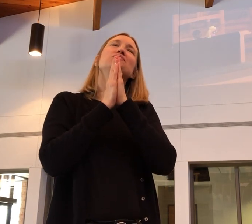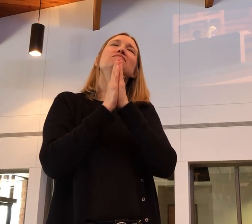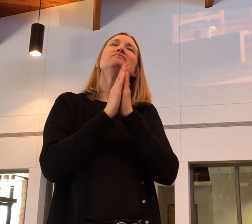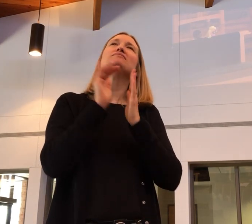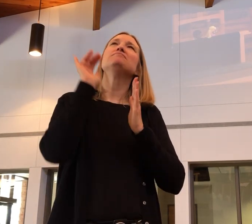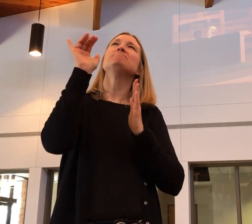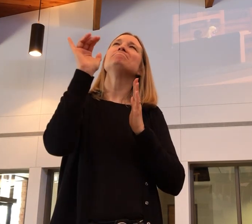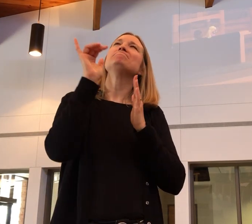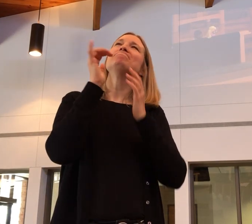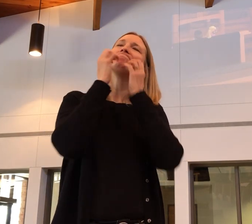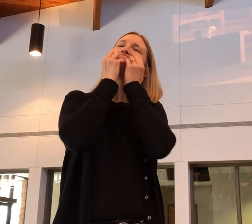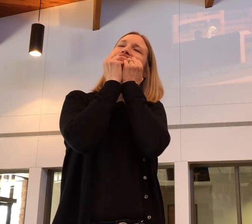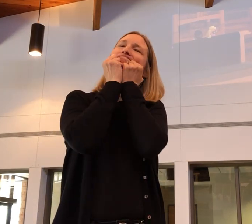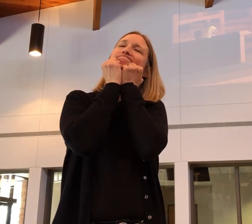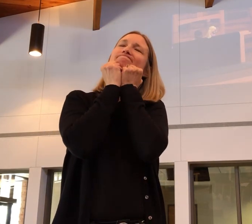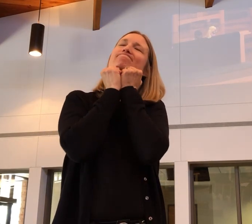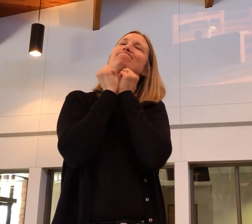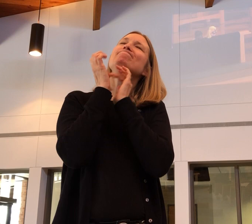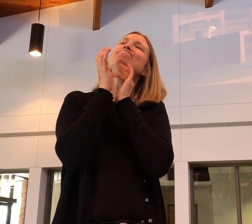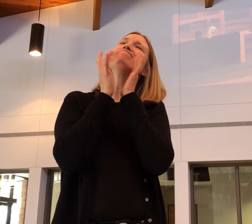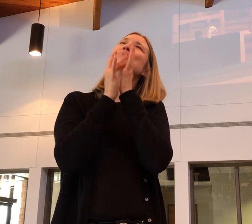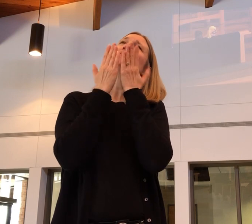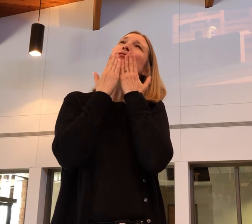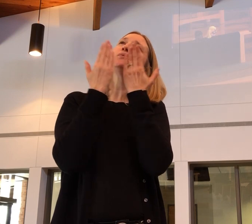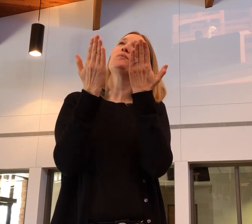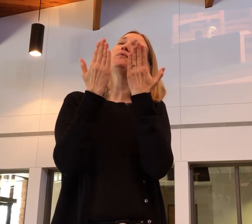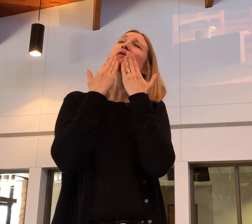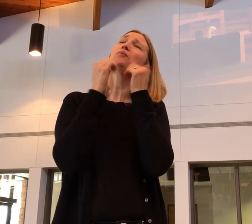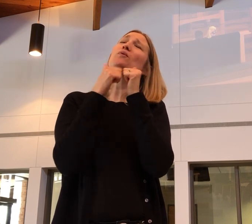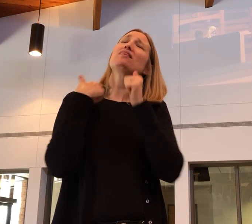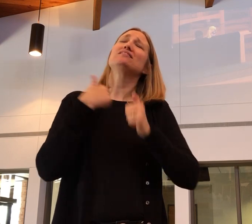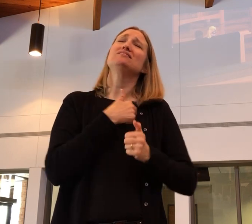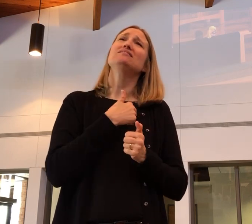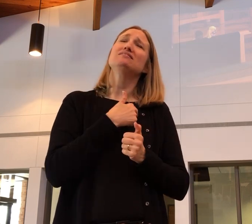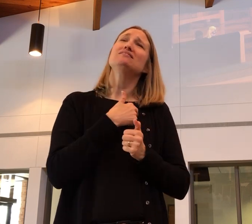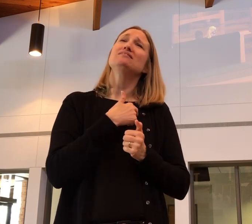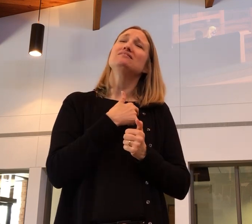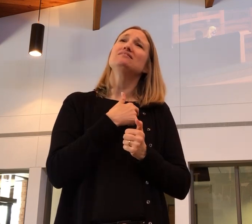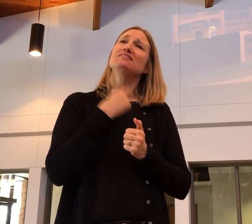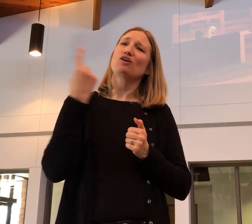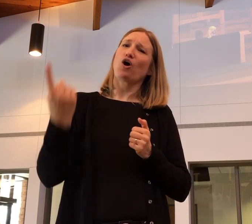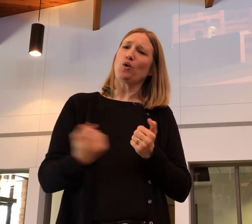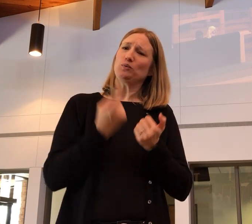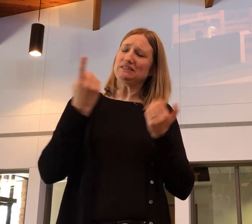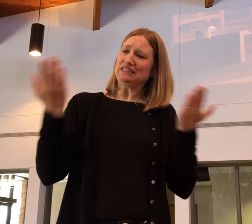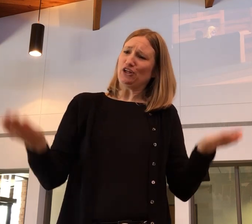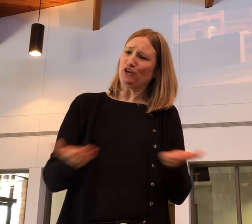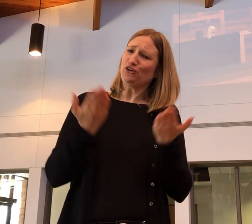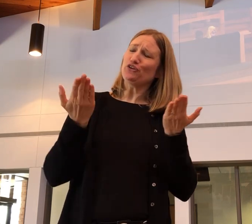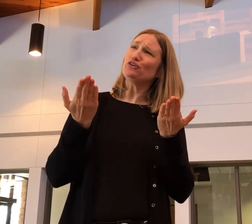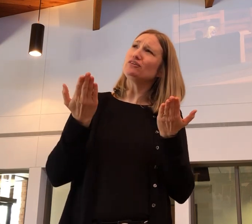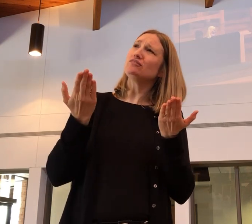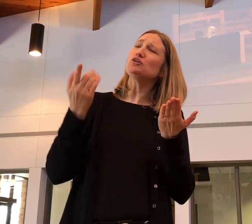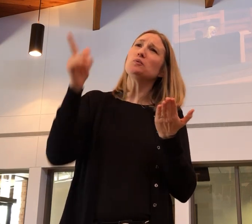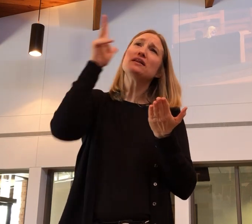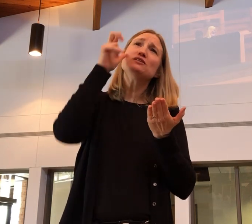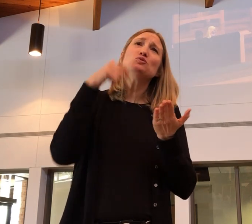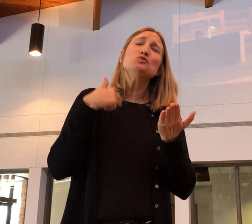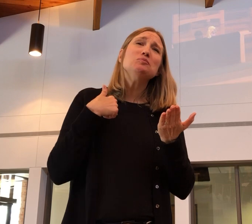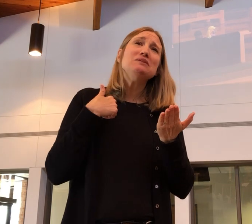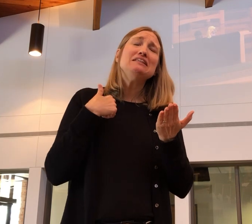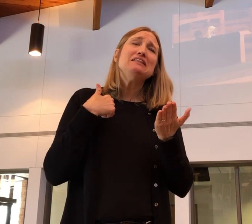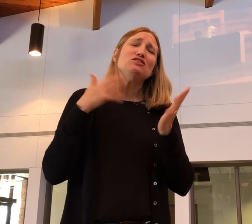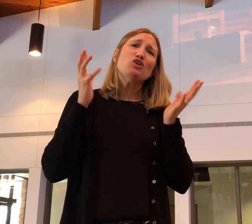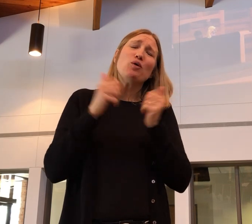Dear Jesus, thank you for being with us. Thank you for always being around to talk with and to listen to